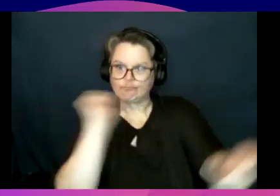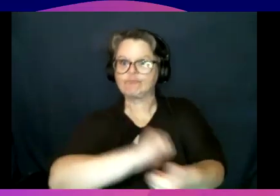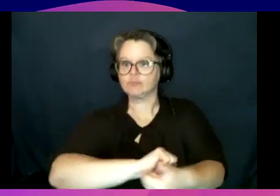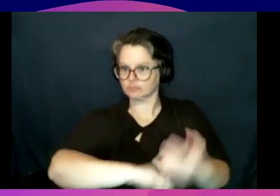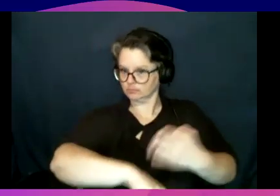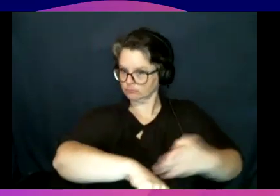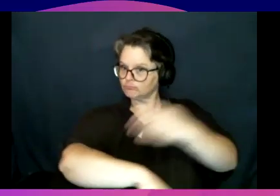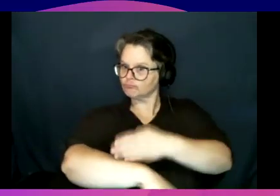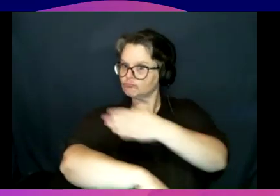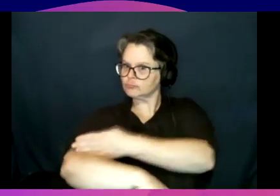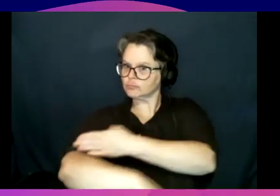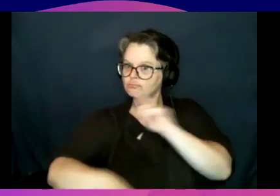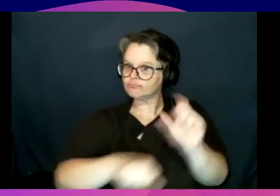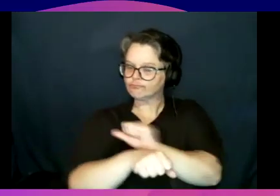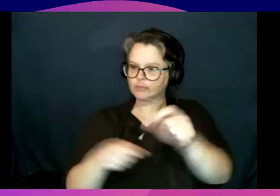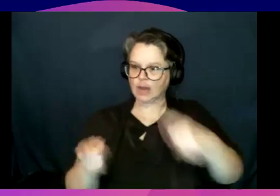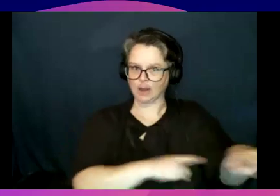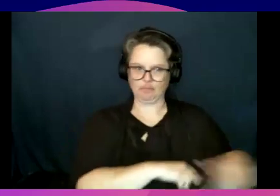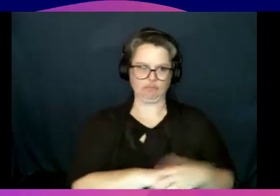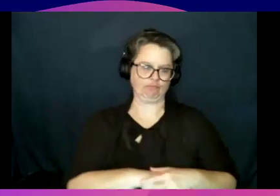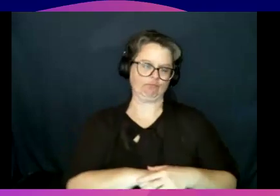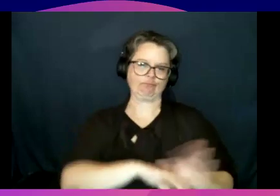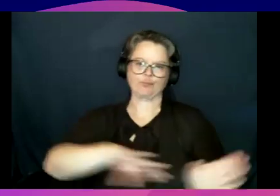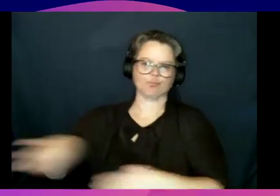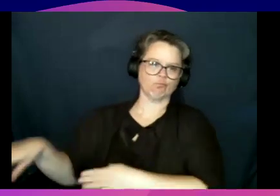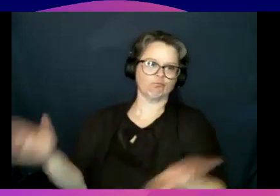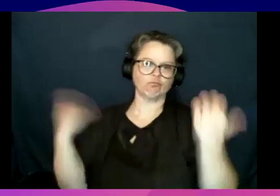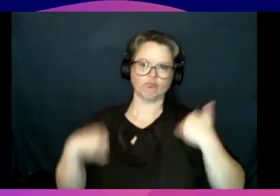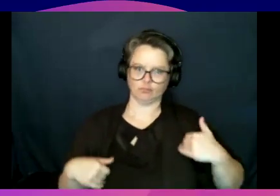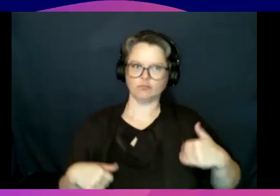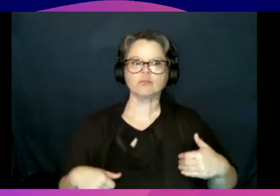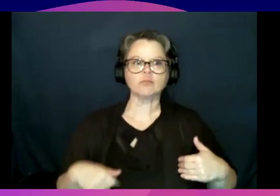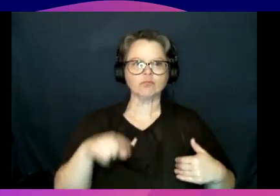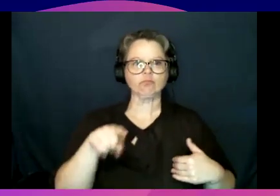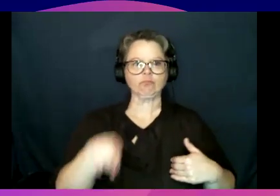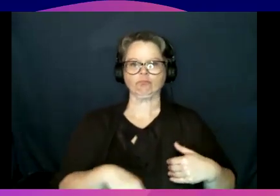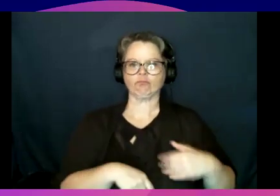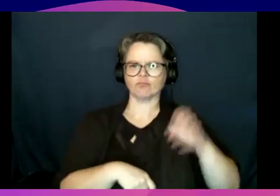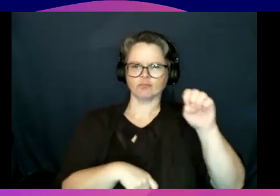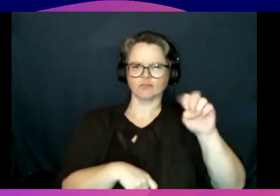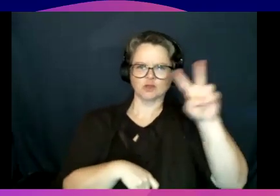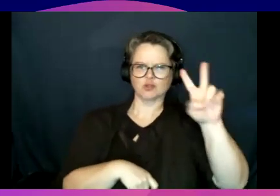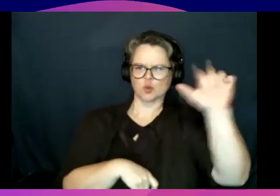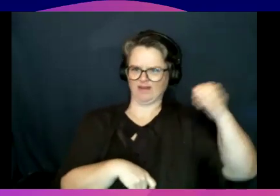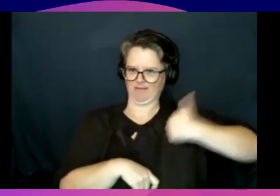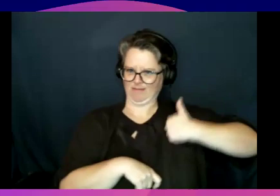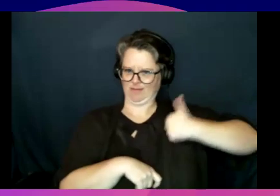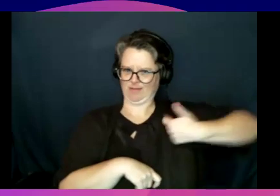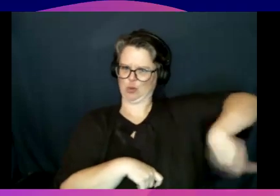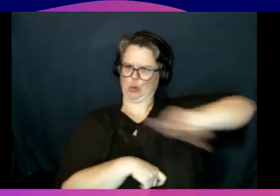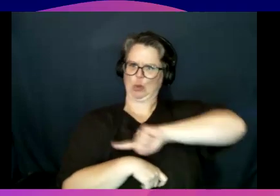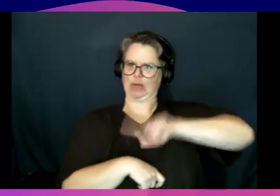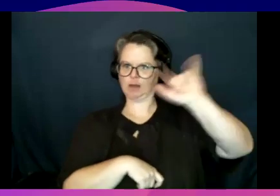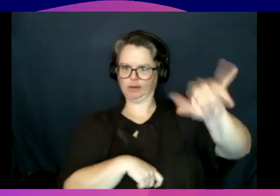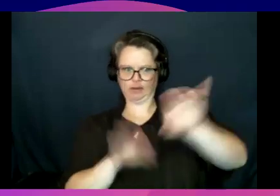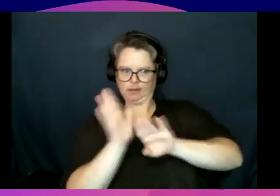So this is a document that we put together. You can find this on our website, kind of summarizing all of the